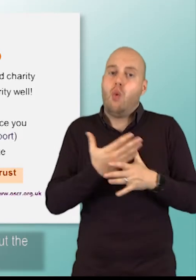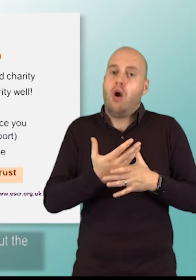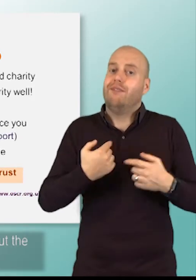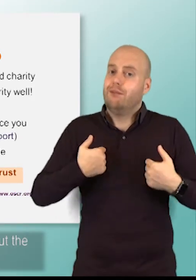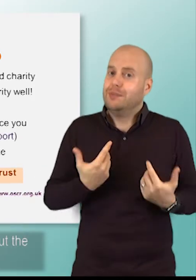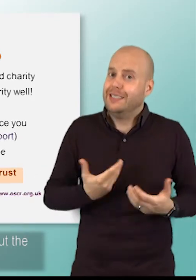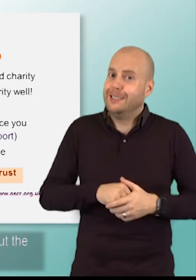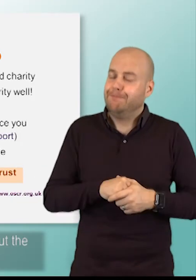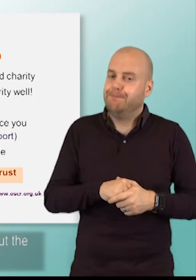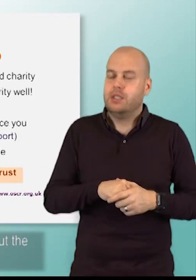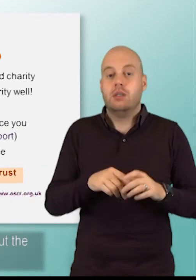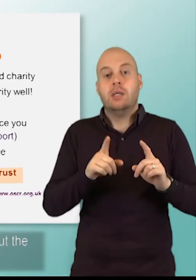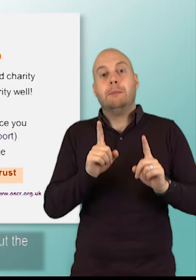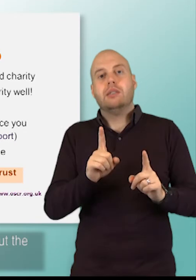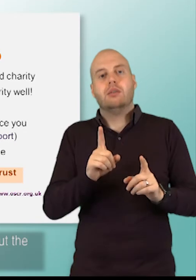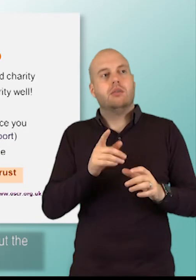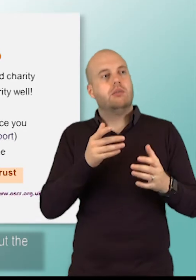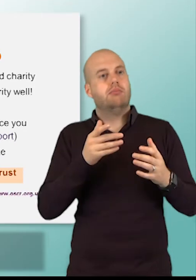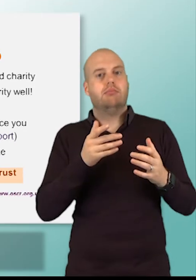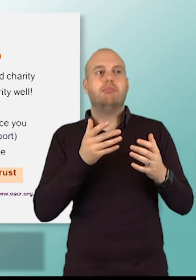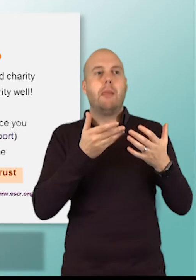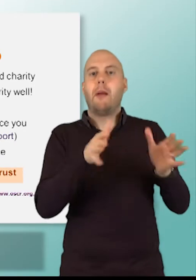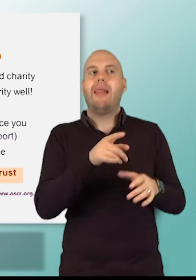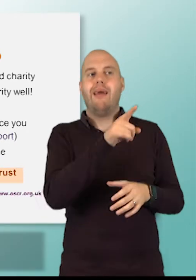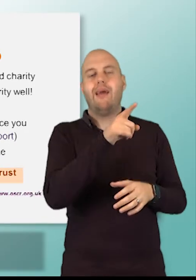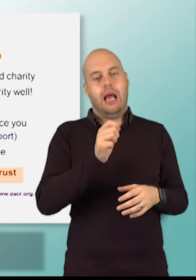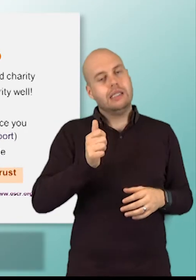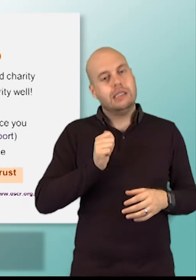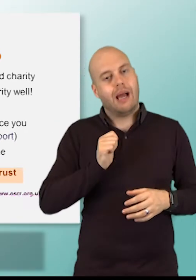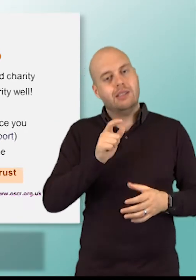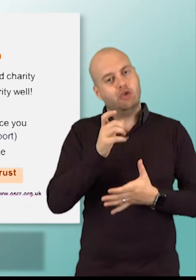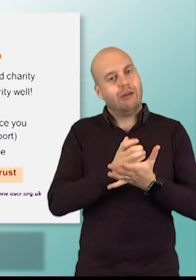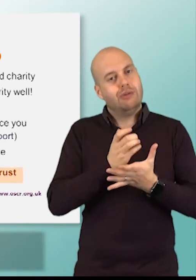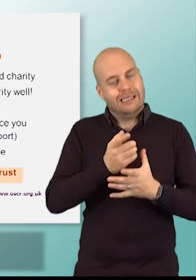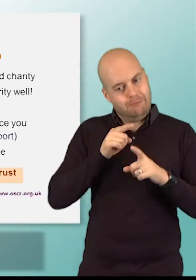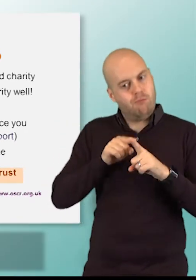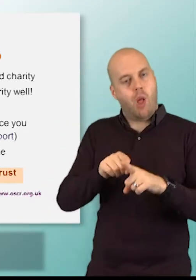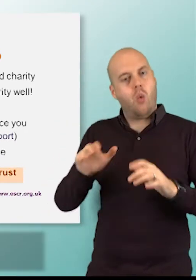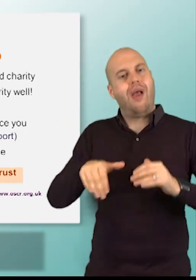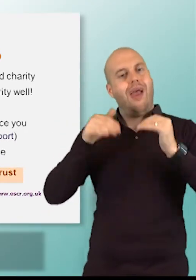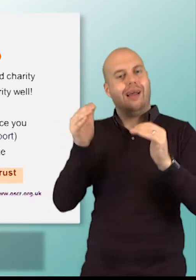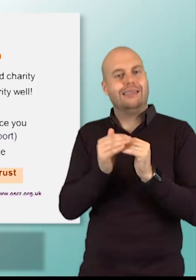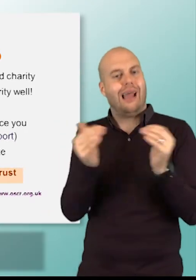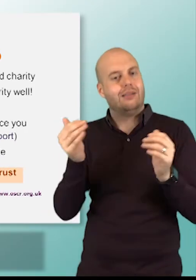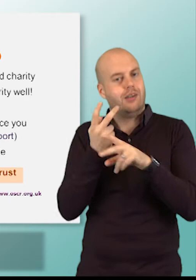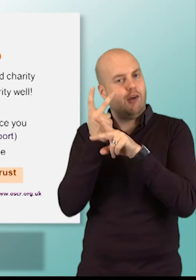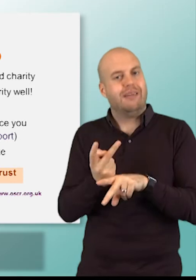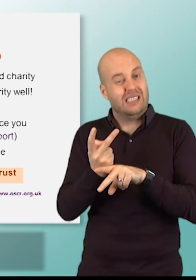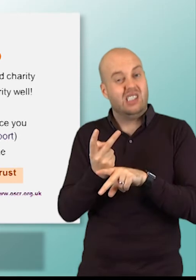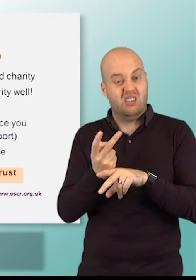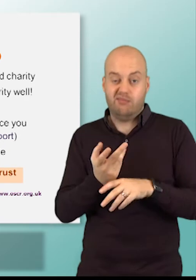public does expect a charity to operate to a high standard of governance, and that's the key role of the